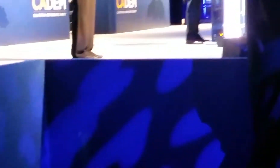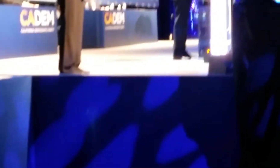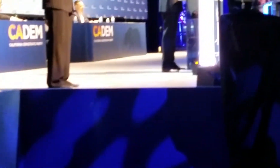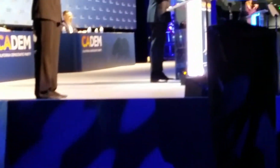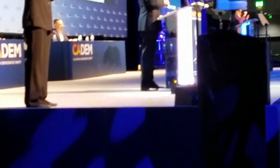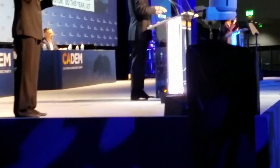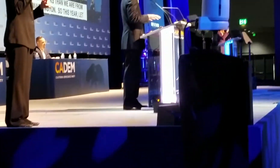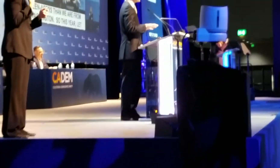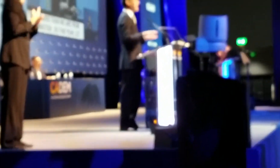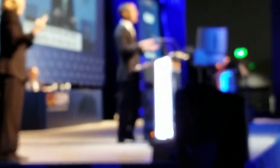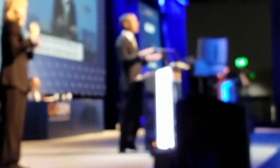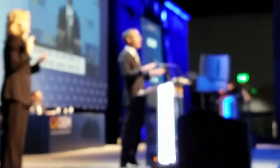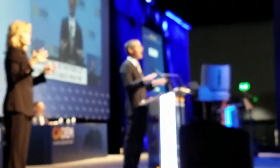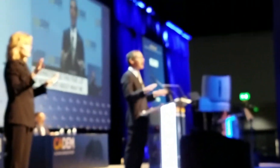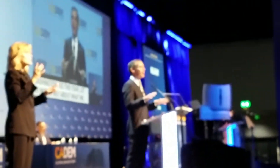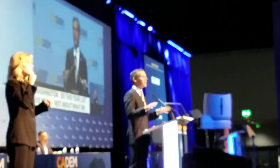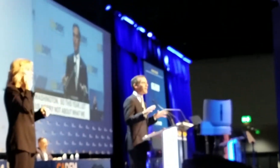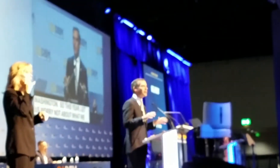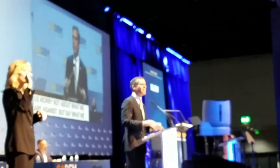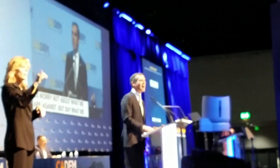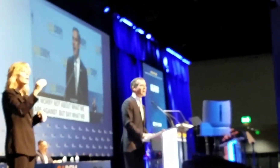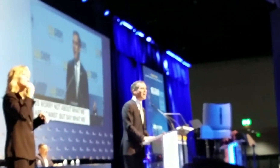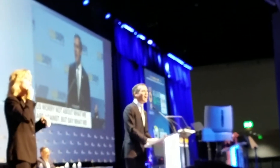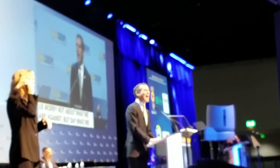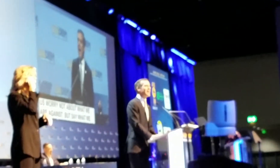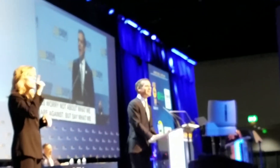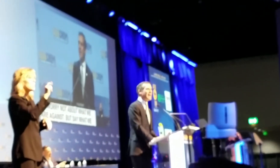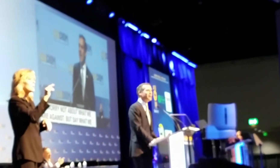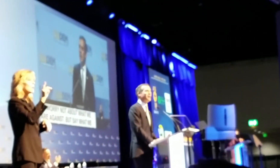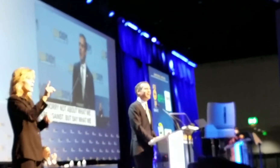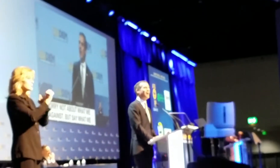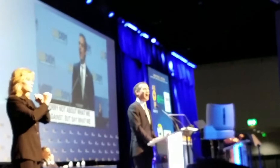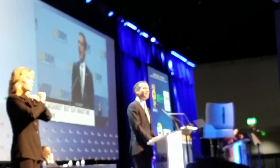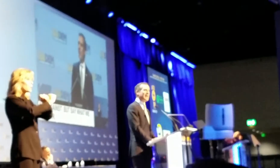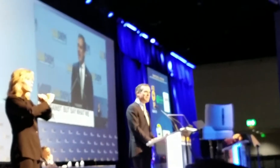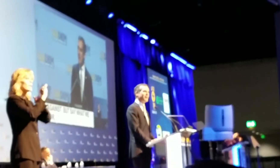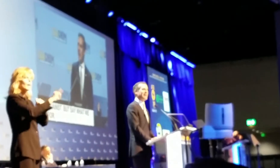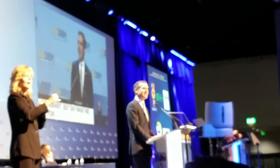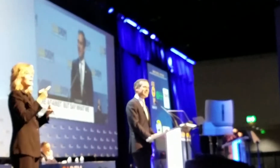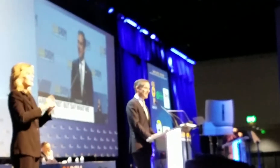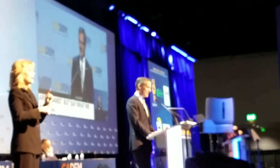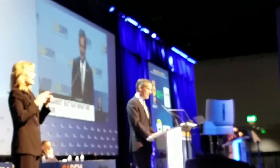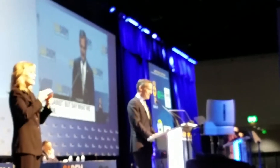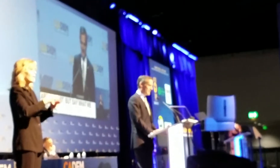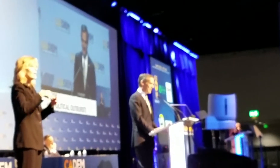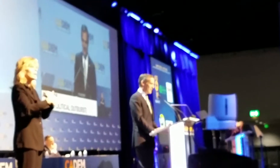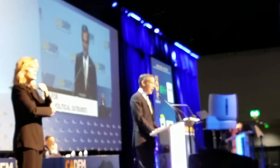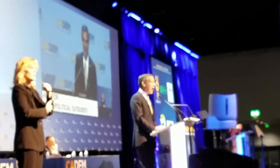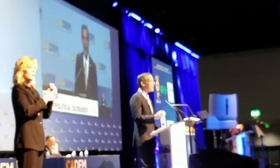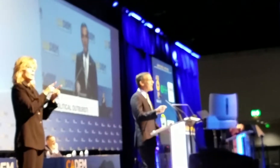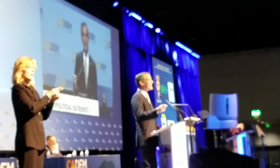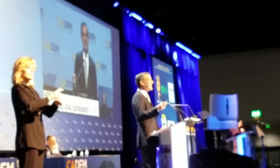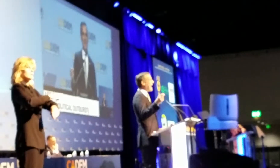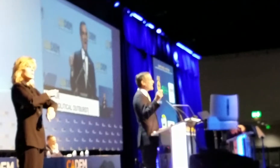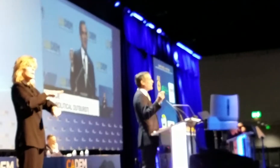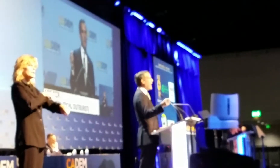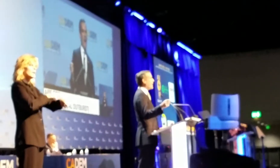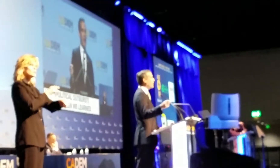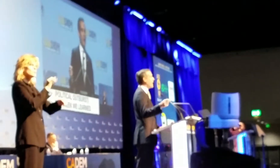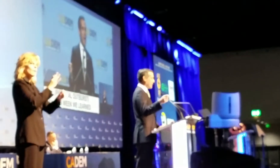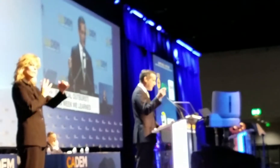It told Homeland Security that it could no longer refer to America as a nation of immigrants. Our president